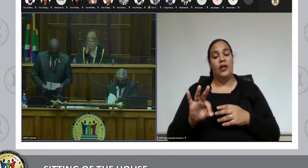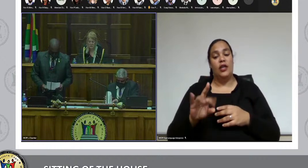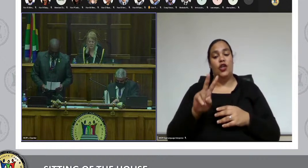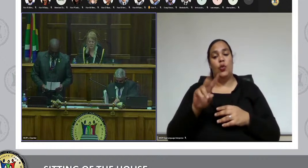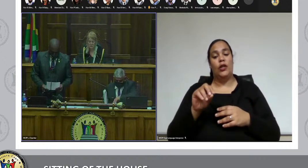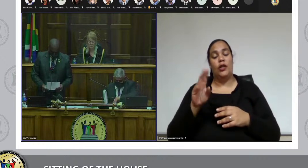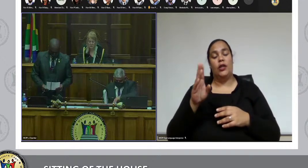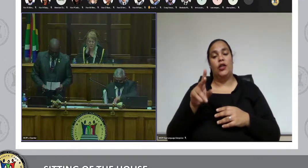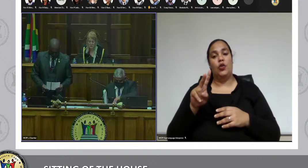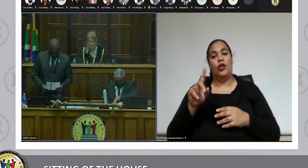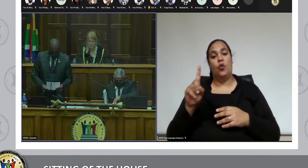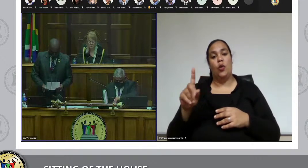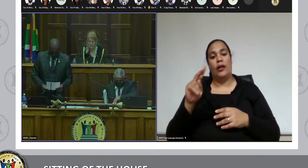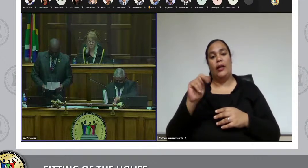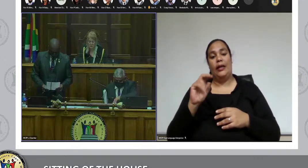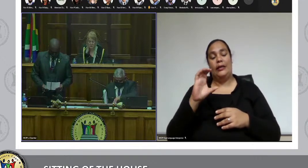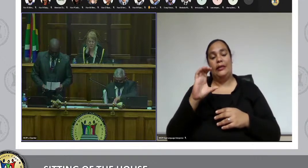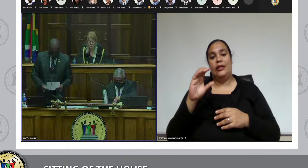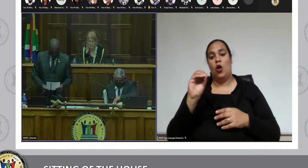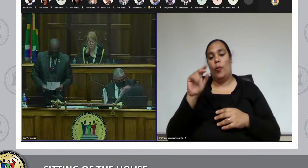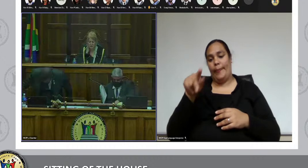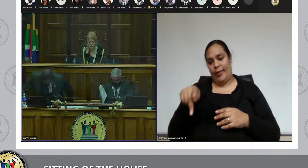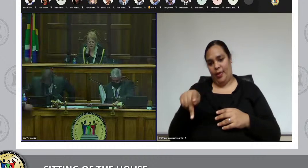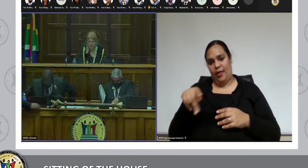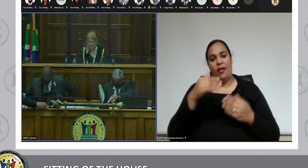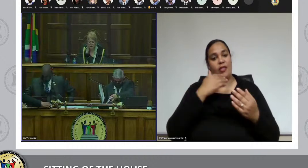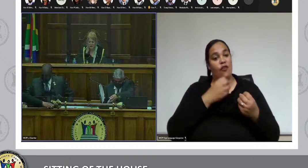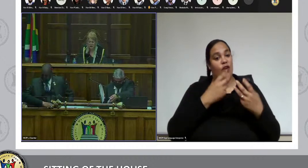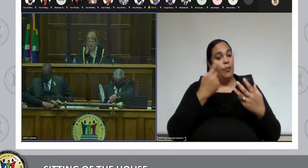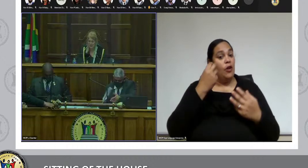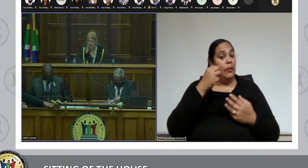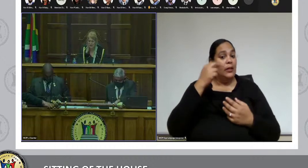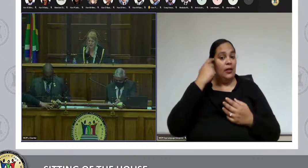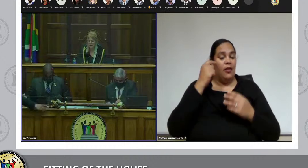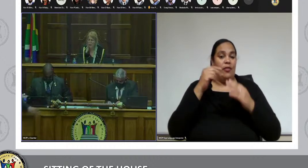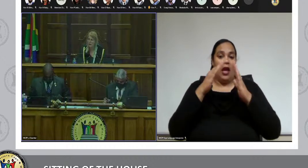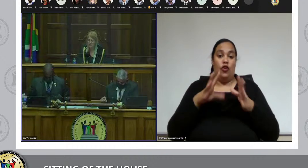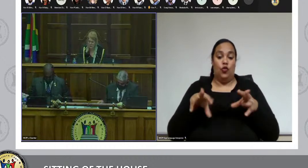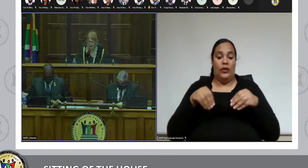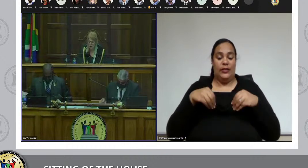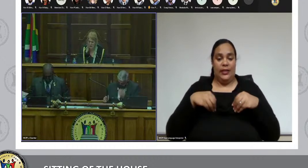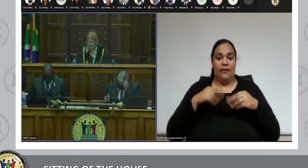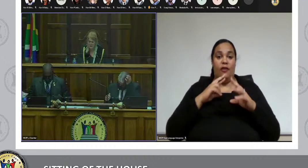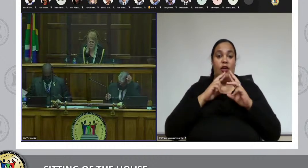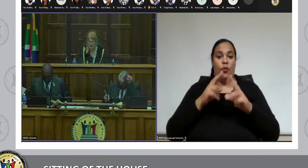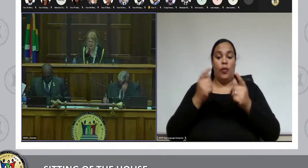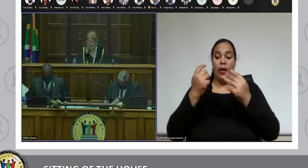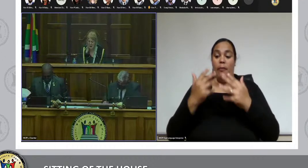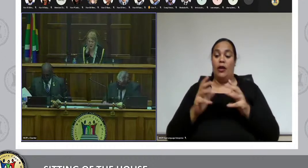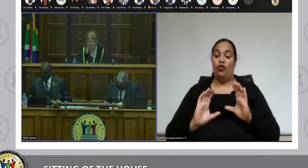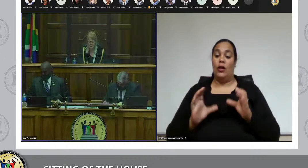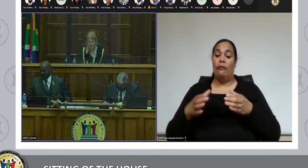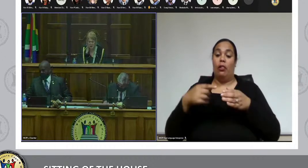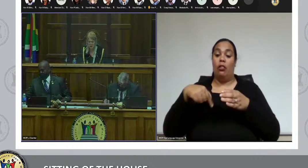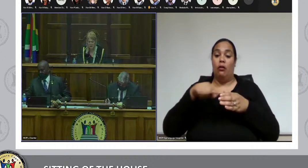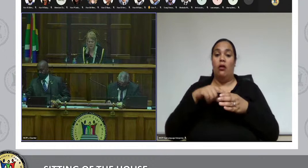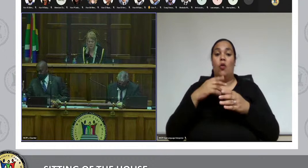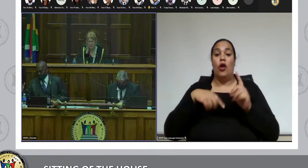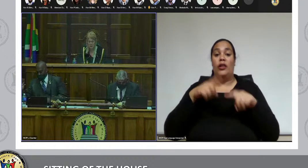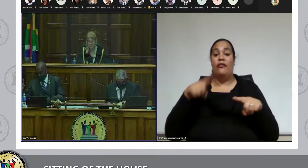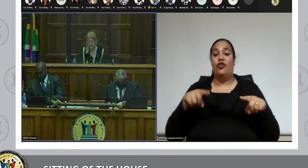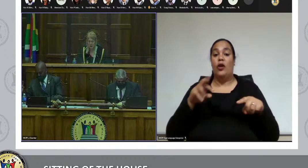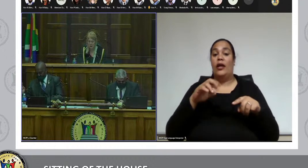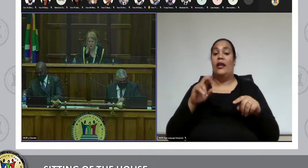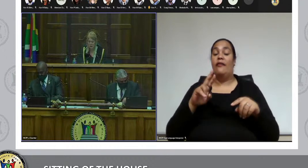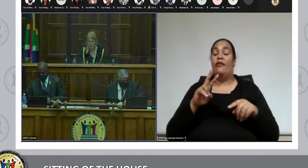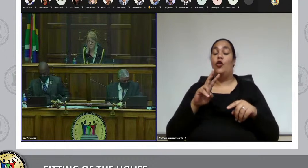B3/2021 NCOP. Thank you, Mr. Secretary. The House received the report of the Budget Committee on the Division of Revenue